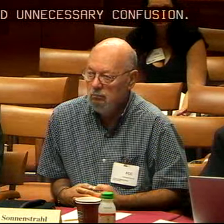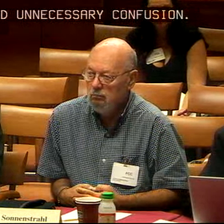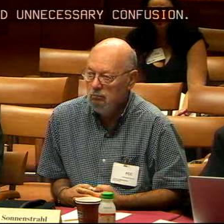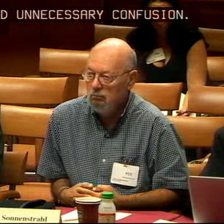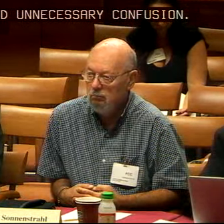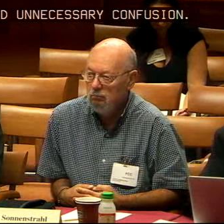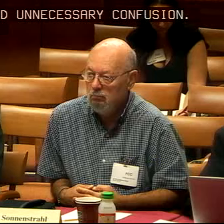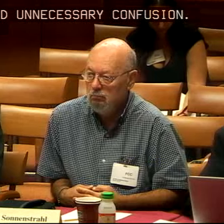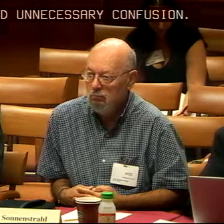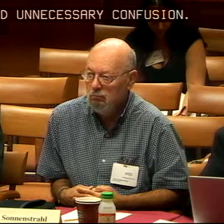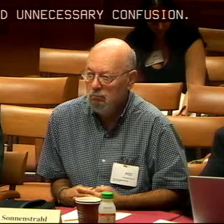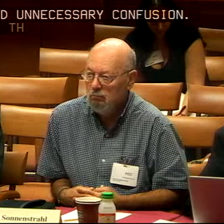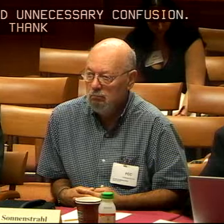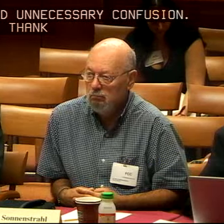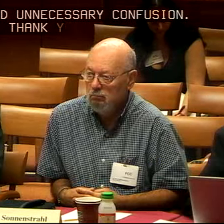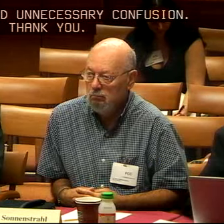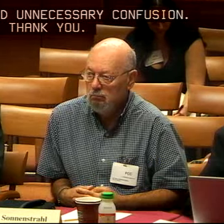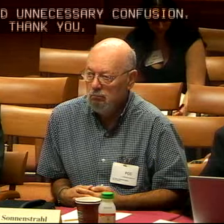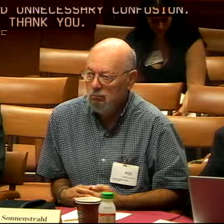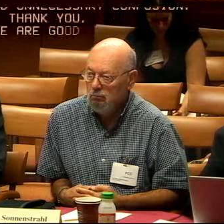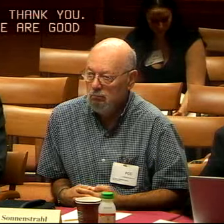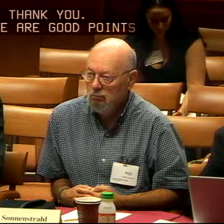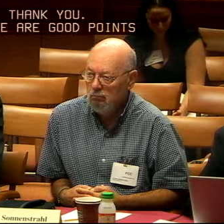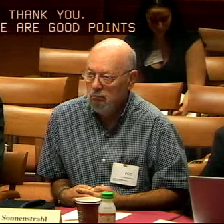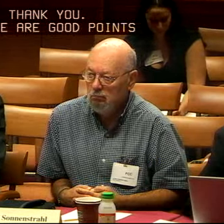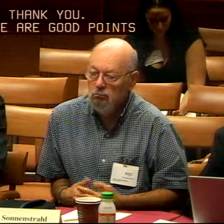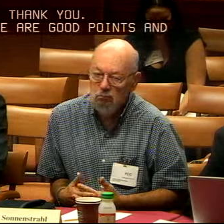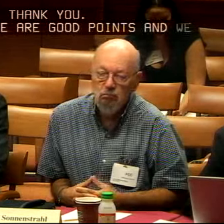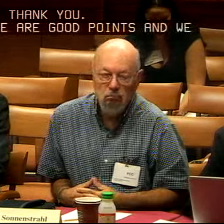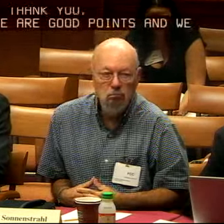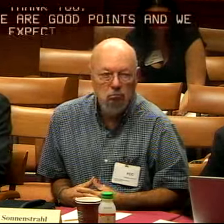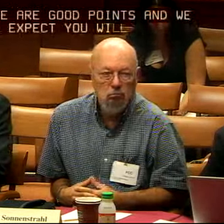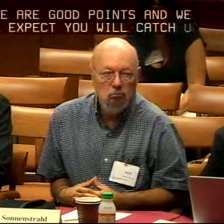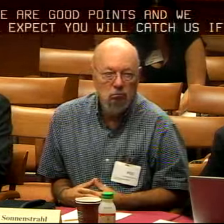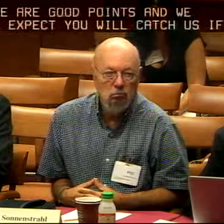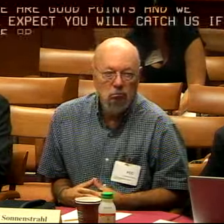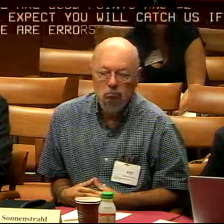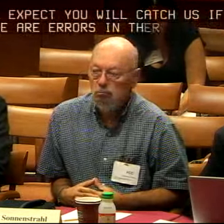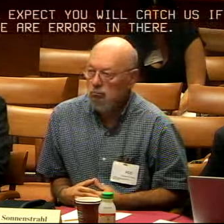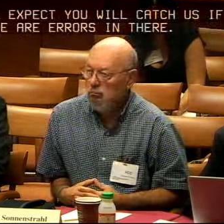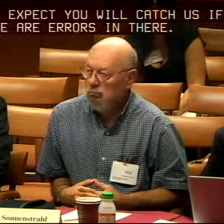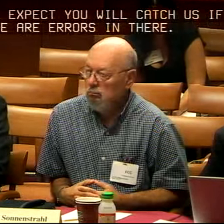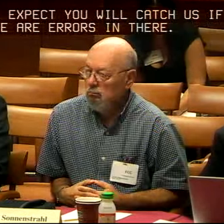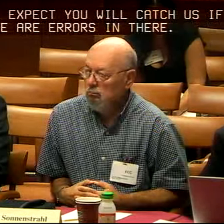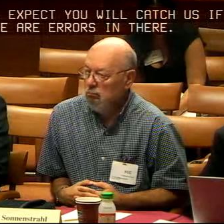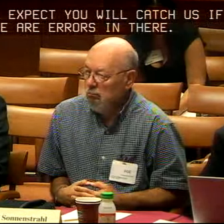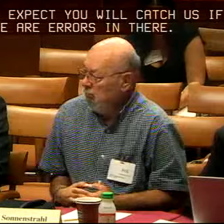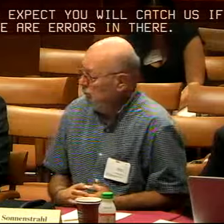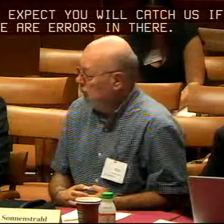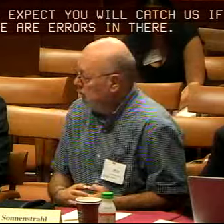there. I'd like to move over to Brian, and then Lori, we have you up next. Brian?